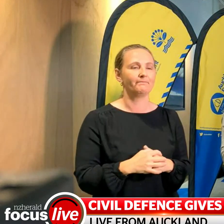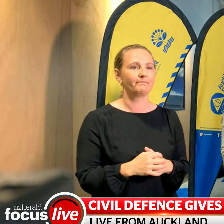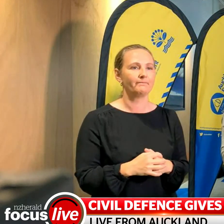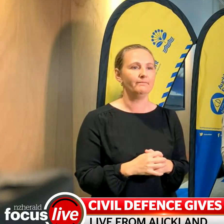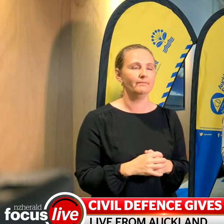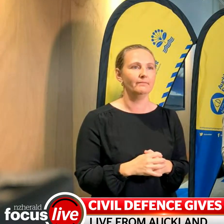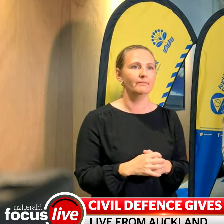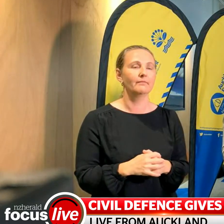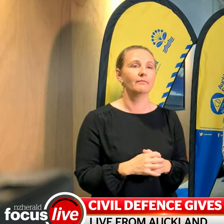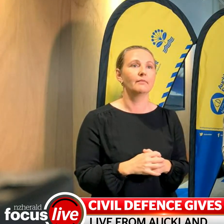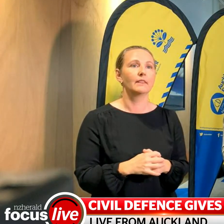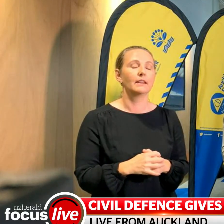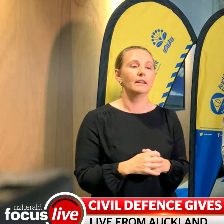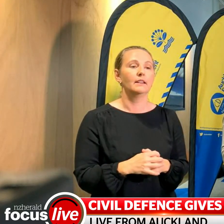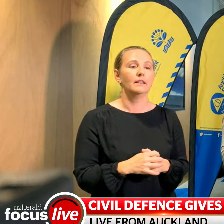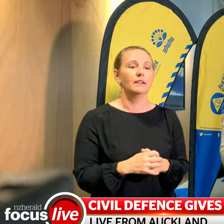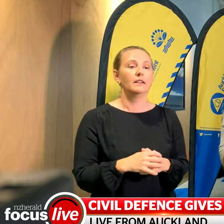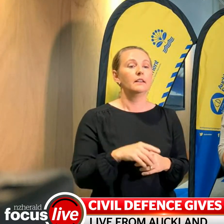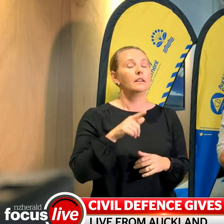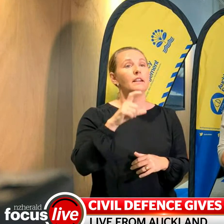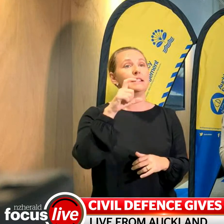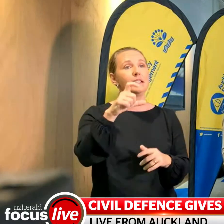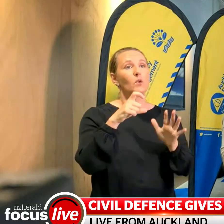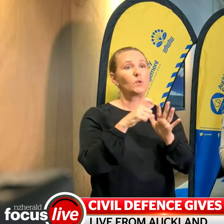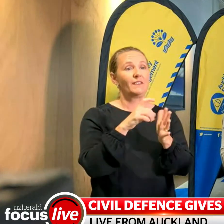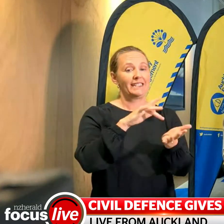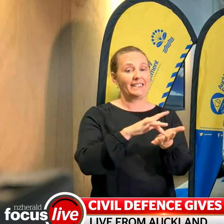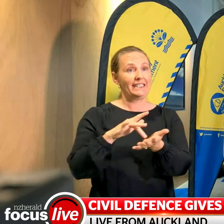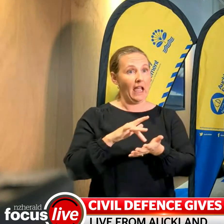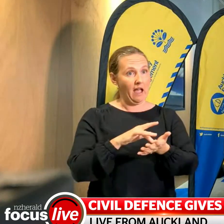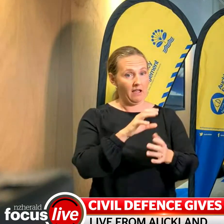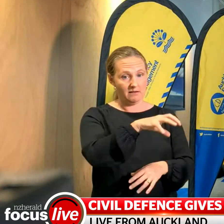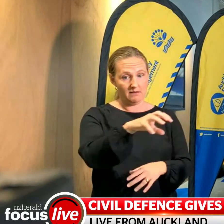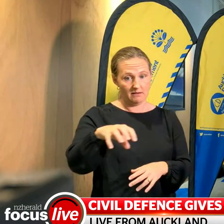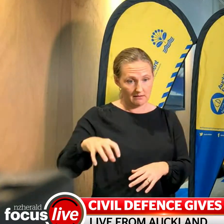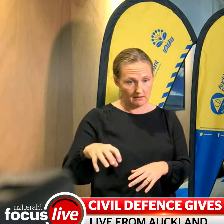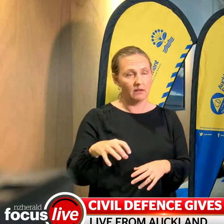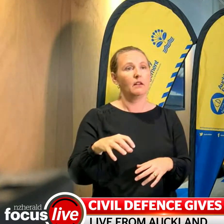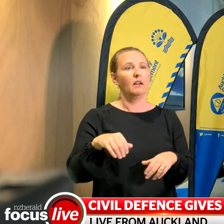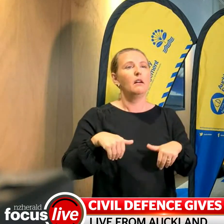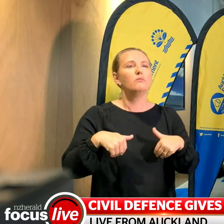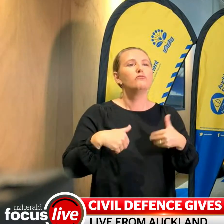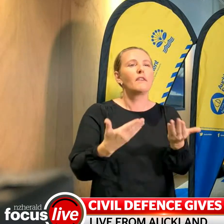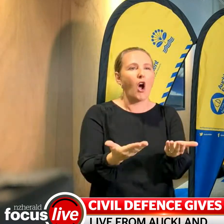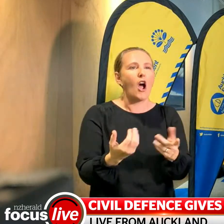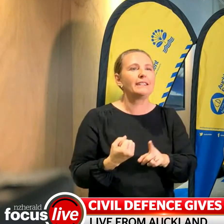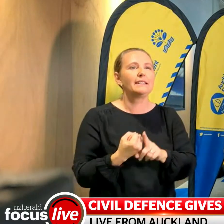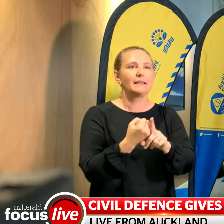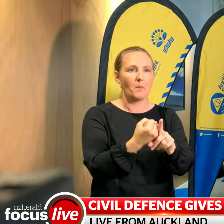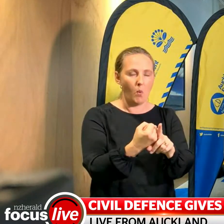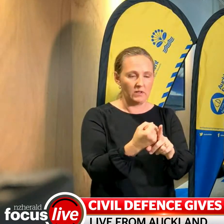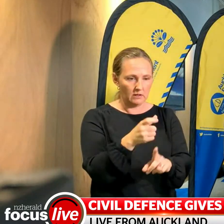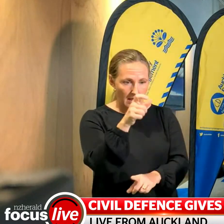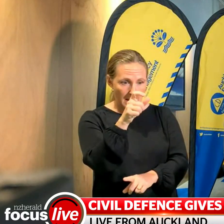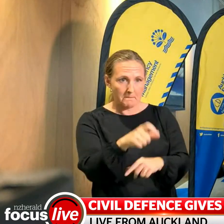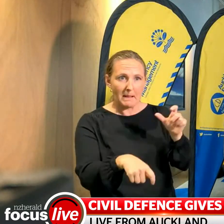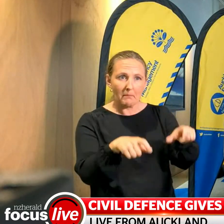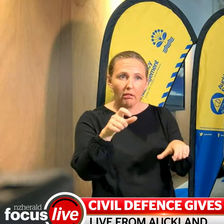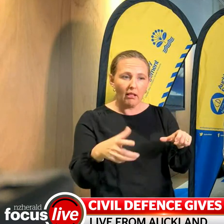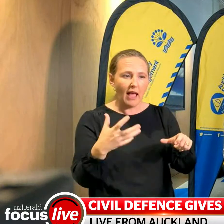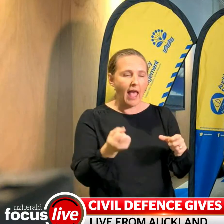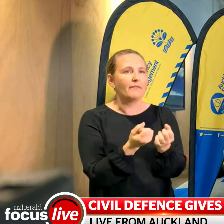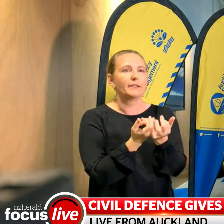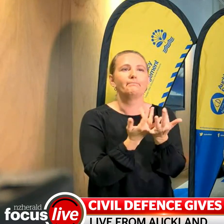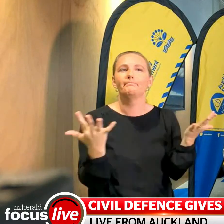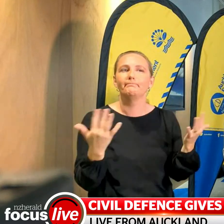mentioned, the focus really for those civil defence centres is to be providing that wraparound support to people that have a range of welfare